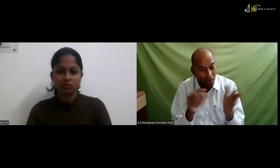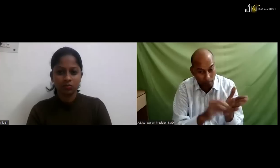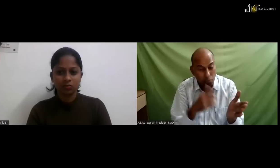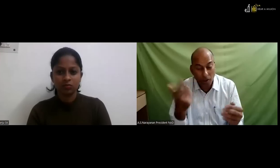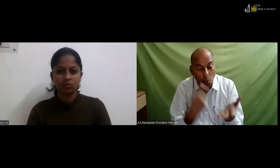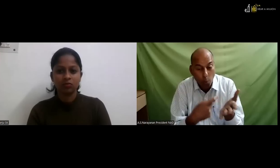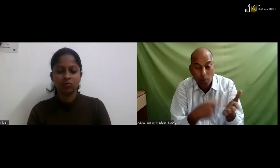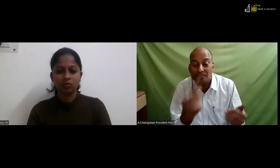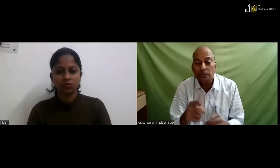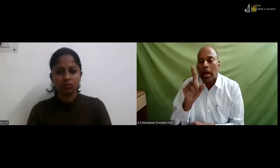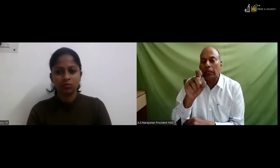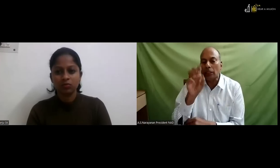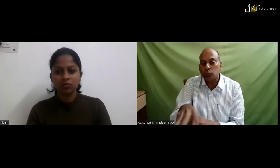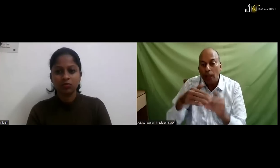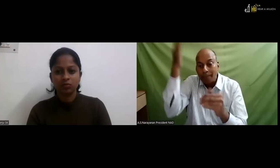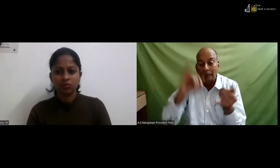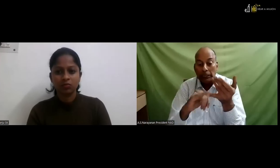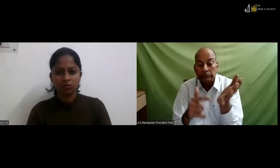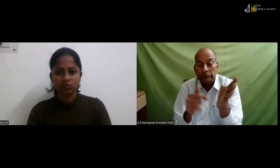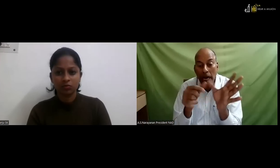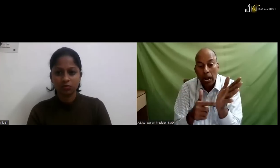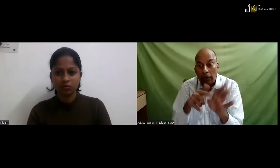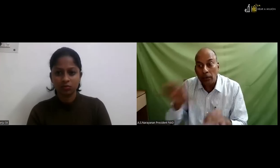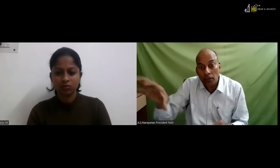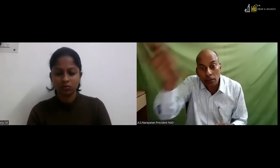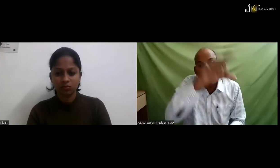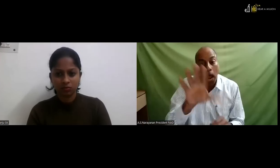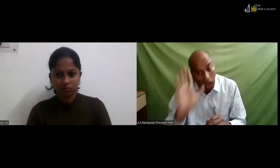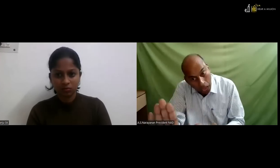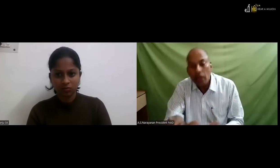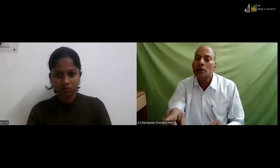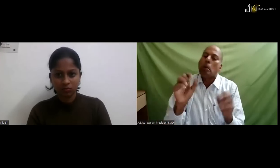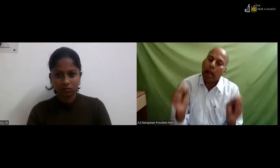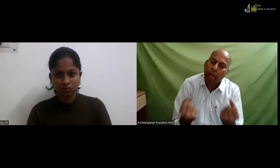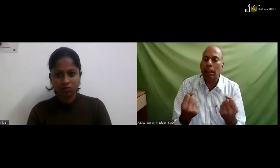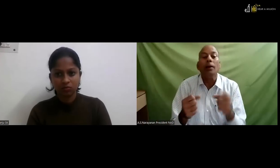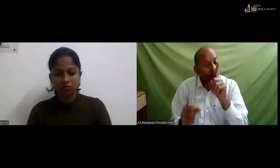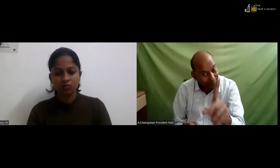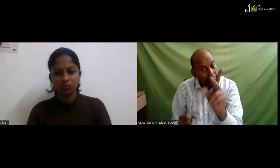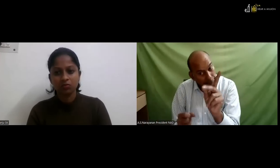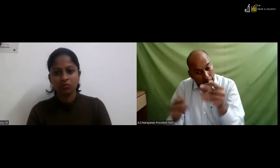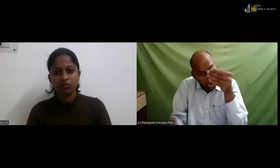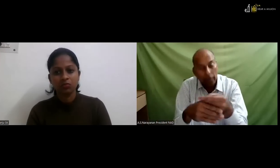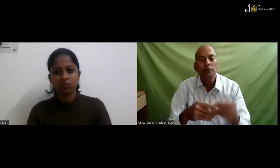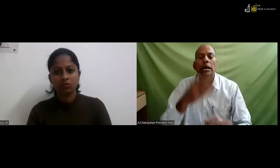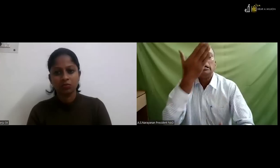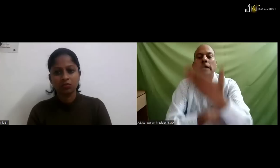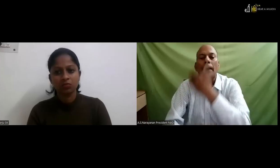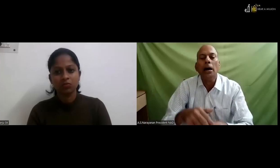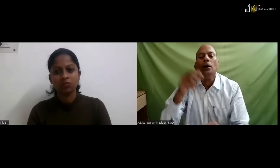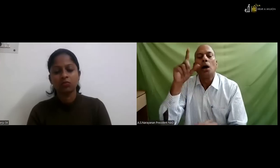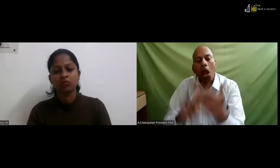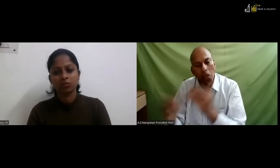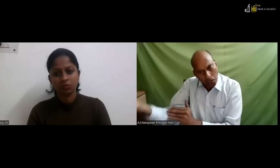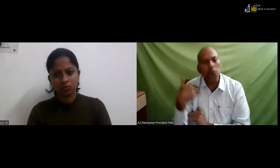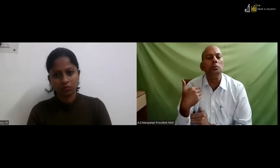them. So I just told them that what we can do further. So government officials were saying if we